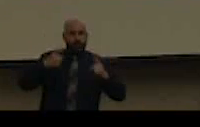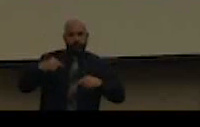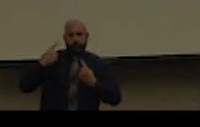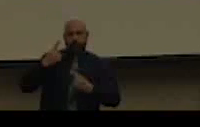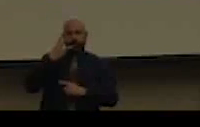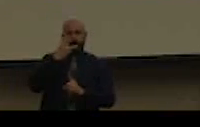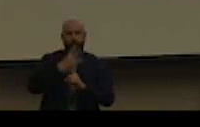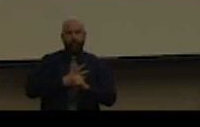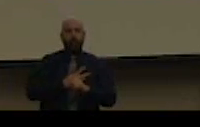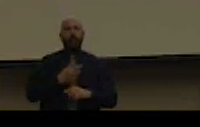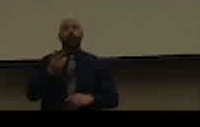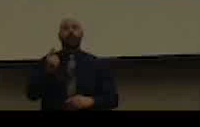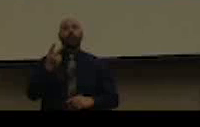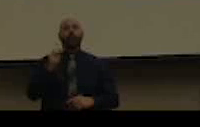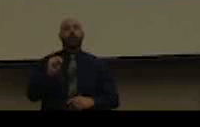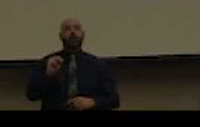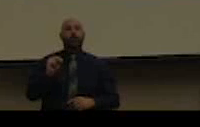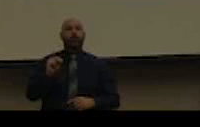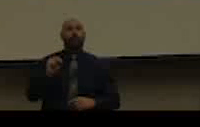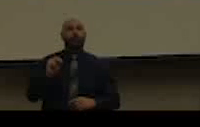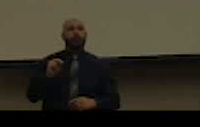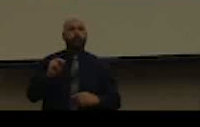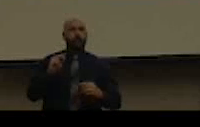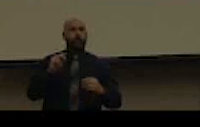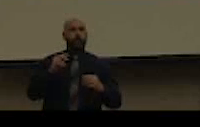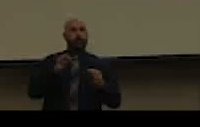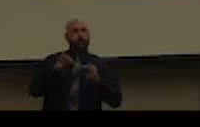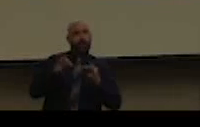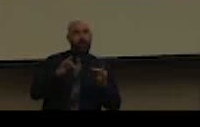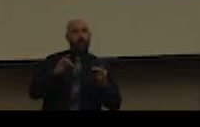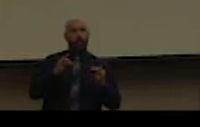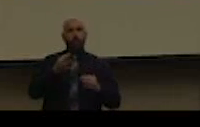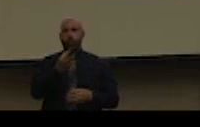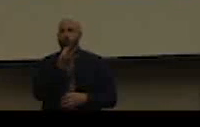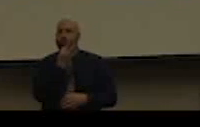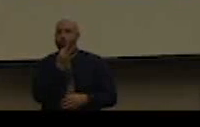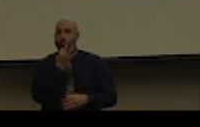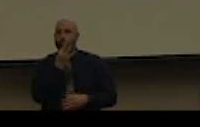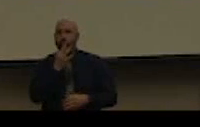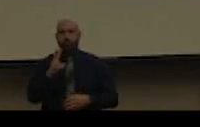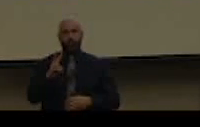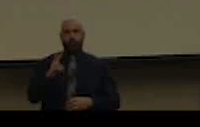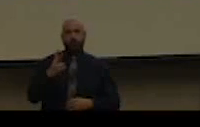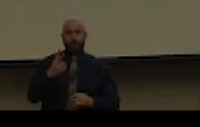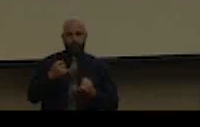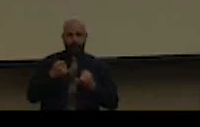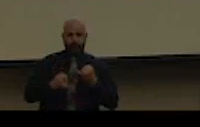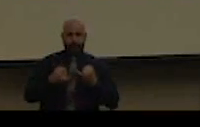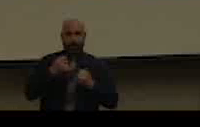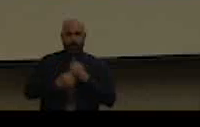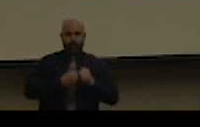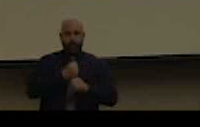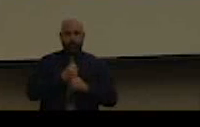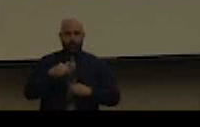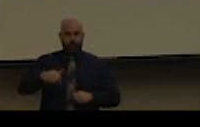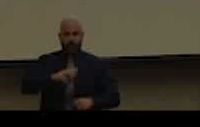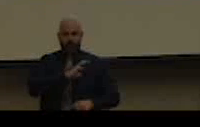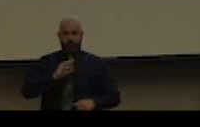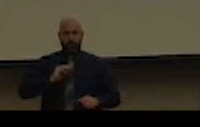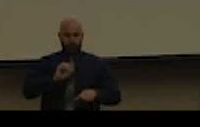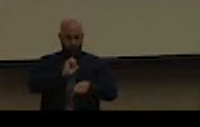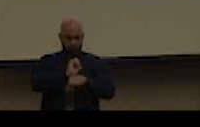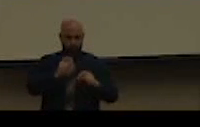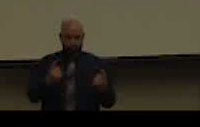then tee up what the work that we will do in the second and final year of this commission to follow up on the year